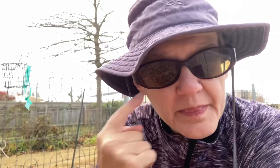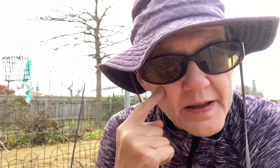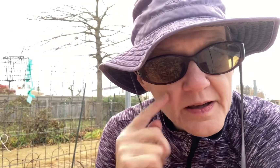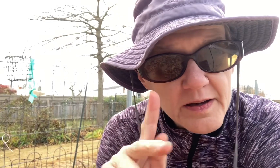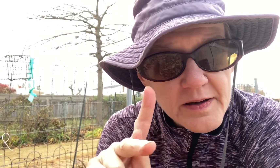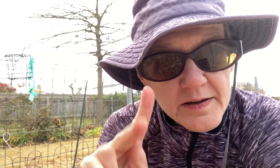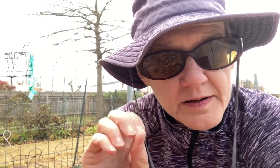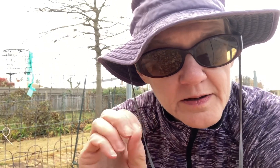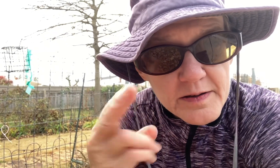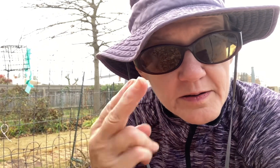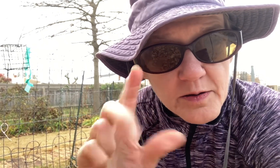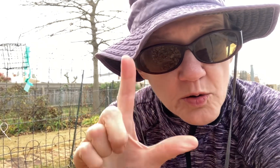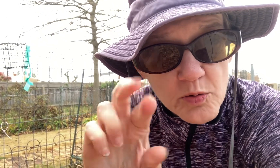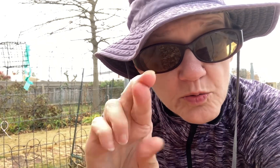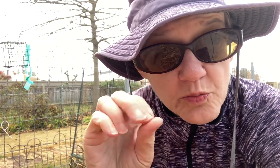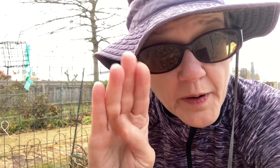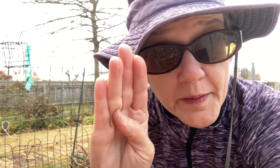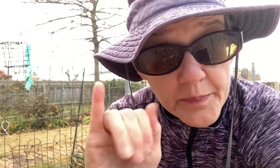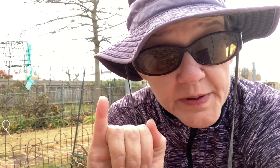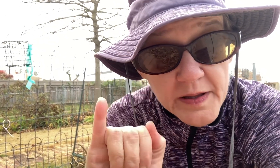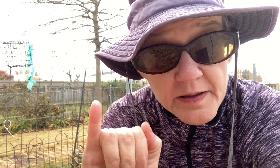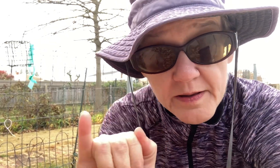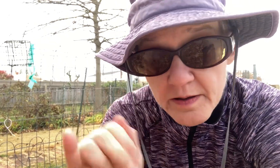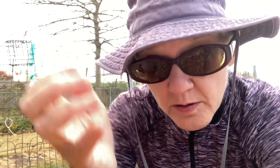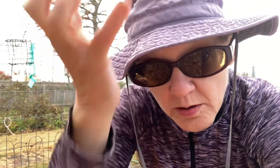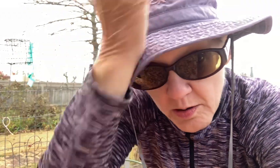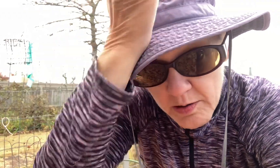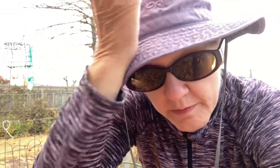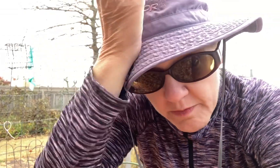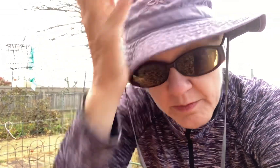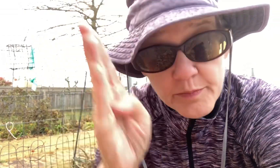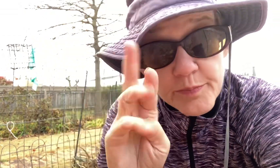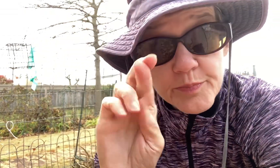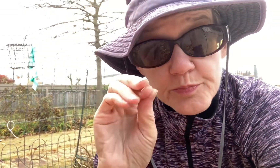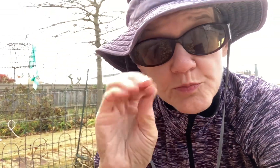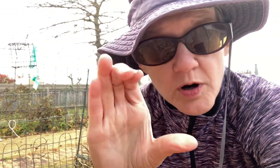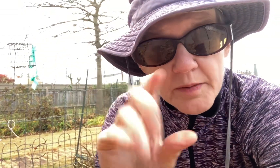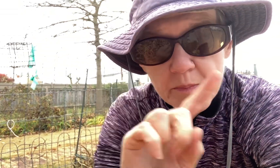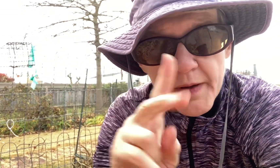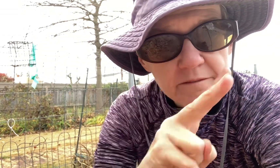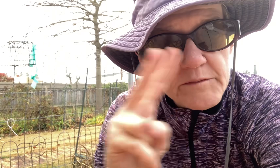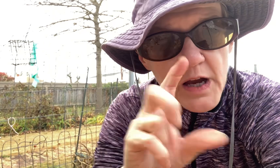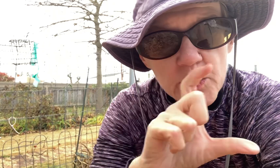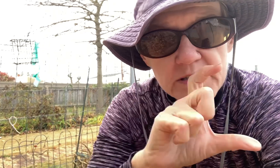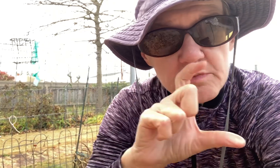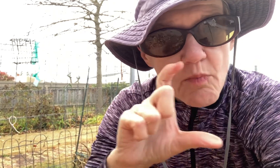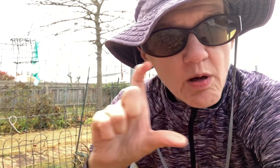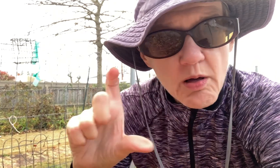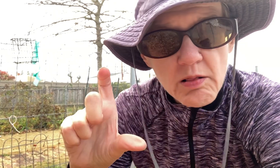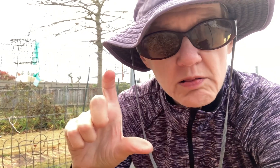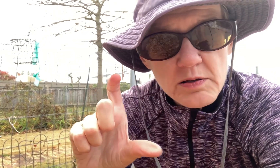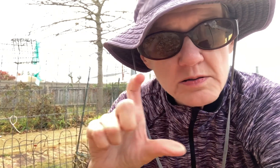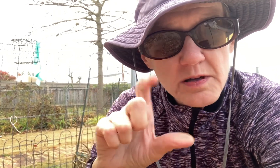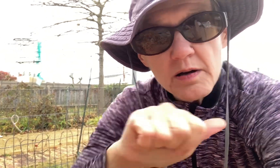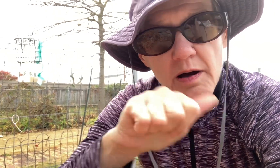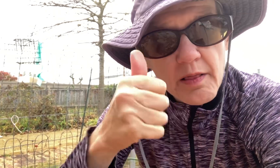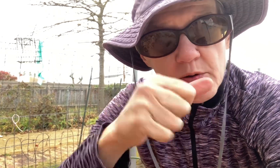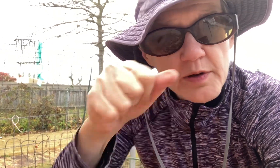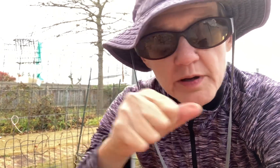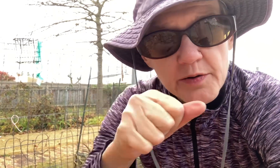I think that's kohlrabi, cauliflower, broccoli, cabbages. But they're